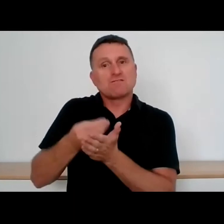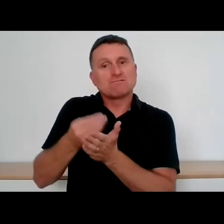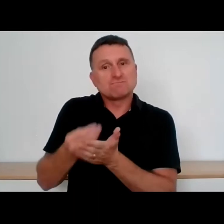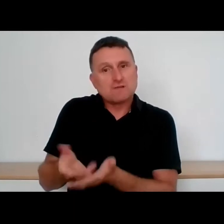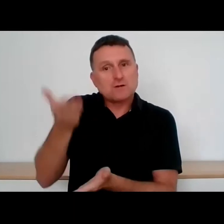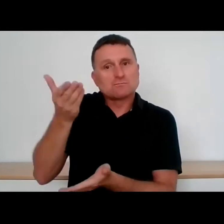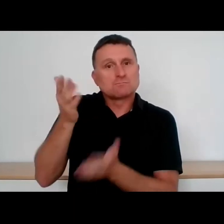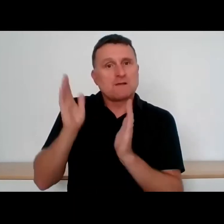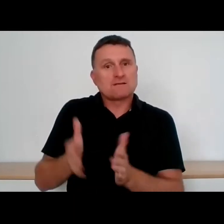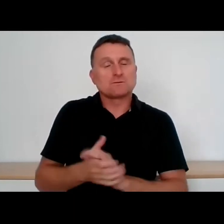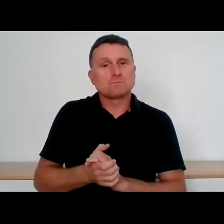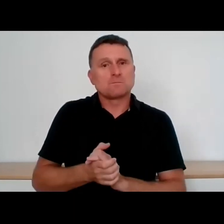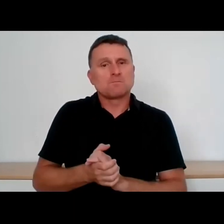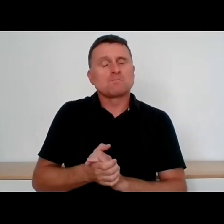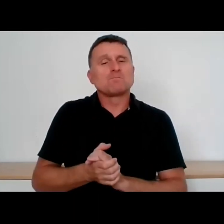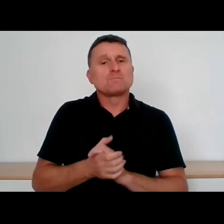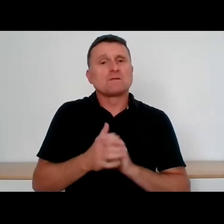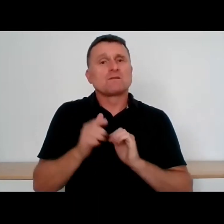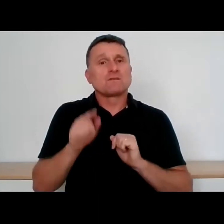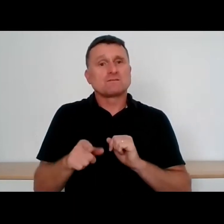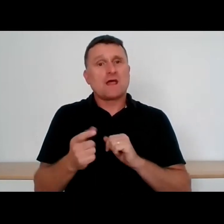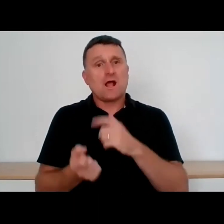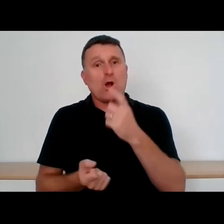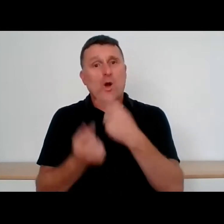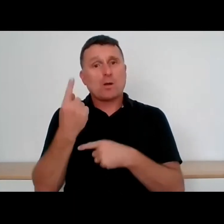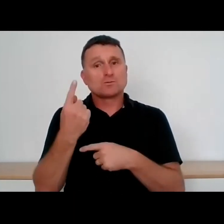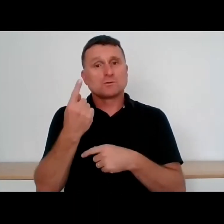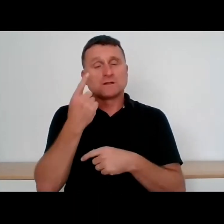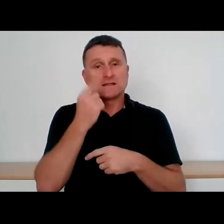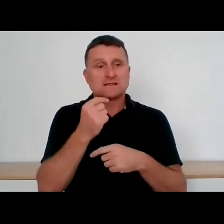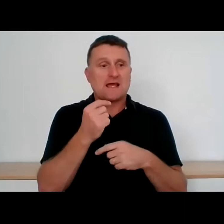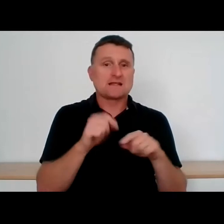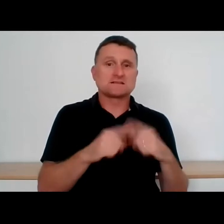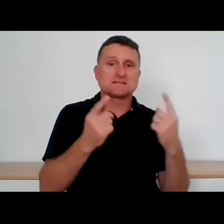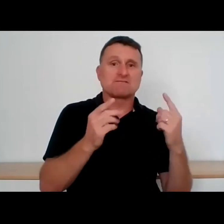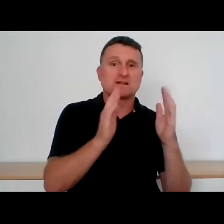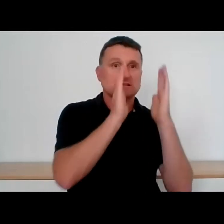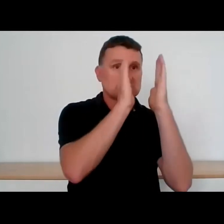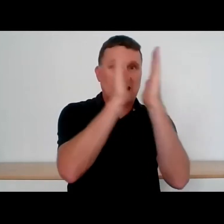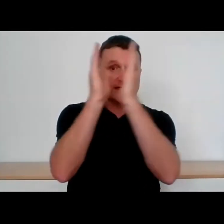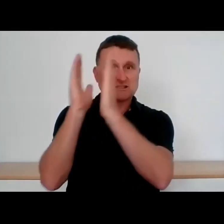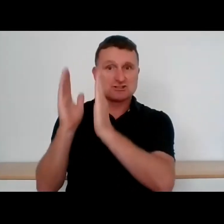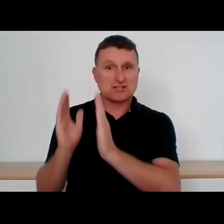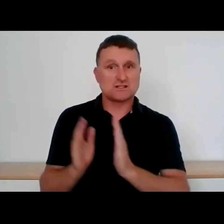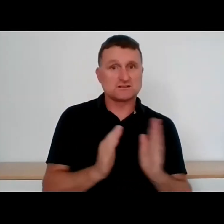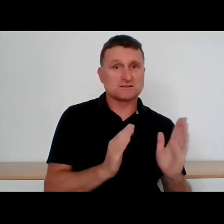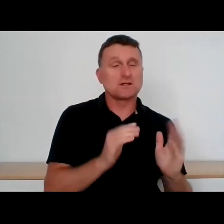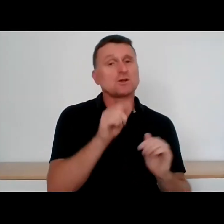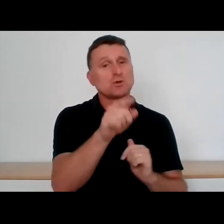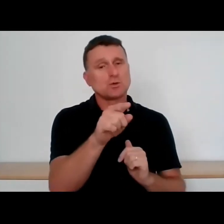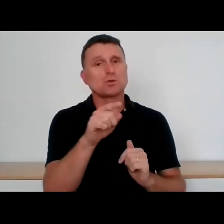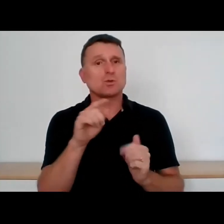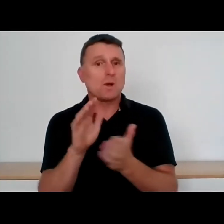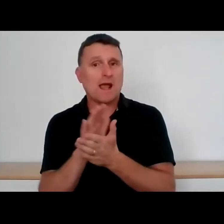Take that opportunity to show too, at the end of each policy development stage, that you intend to check in with